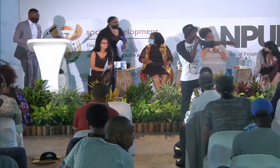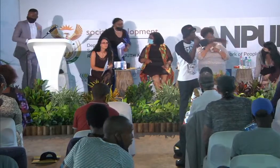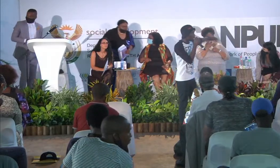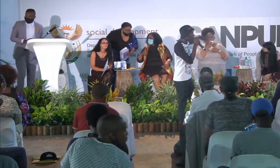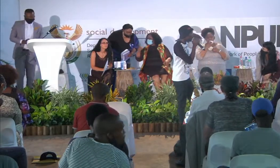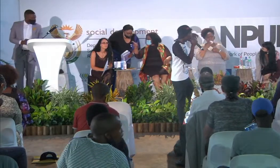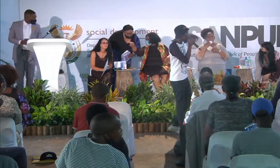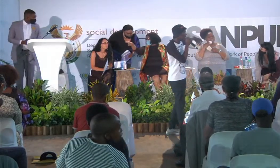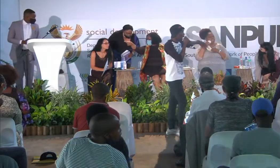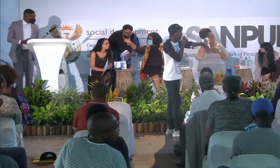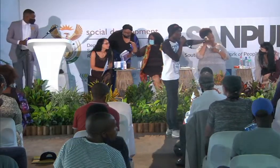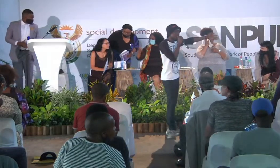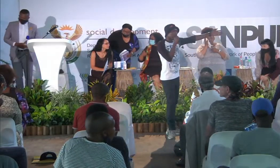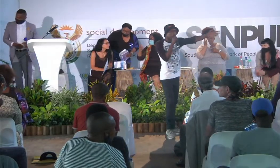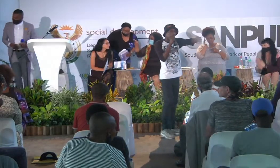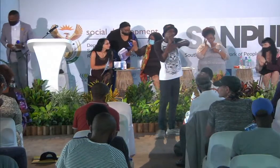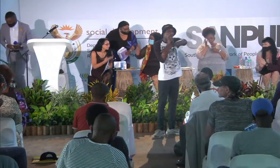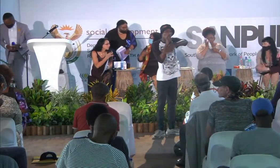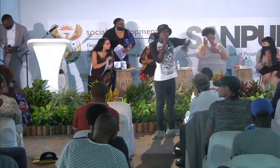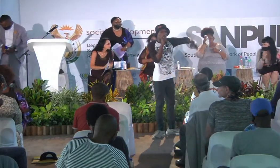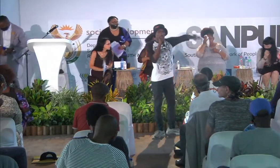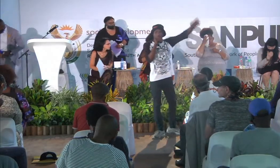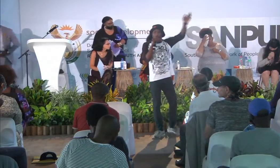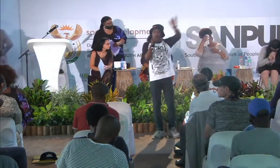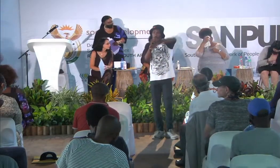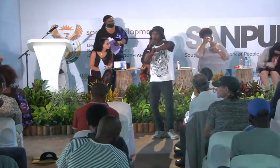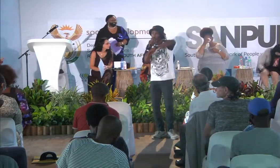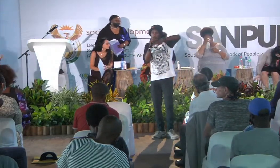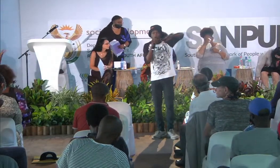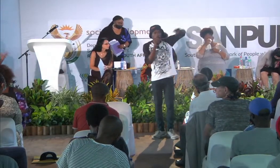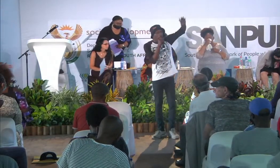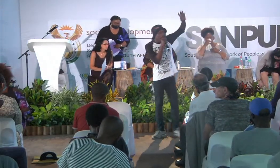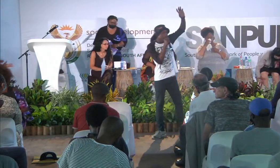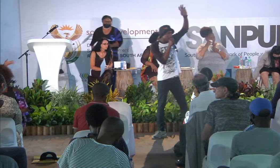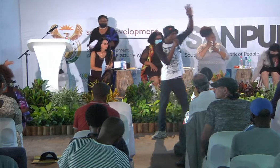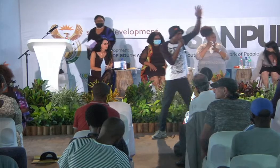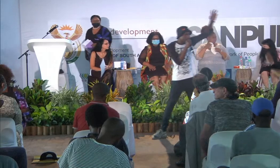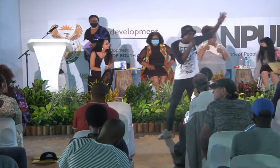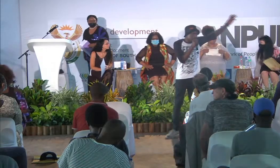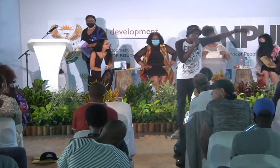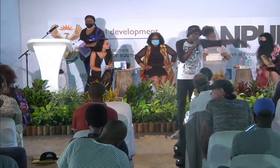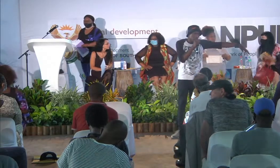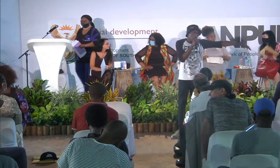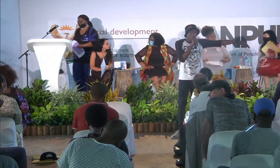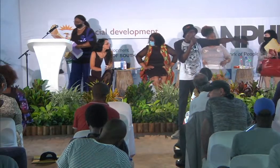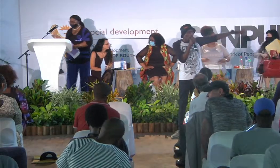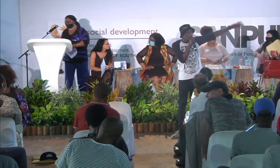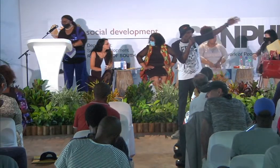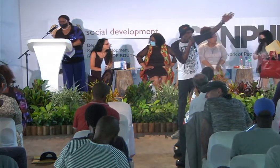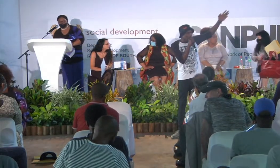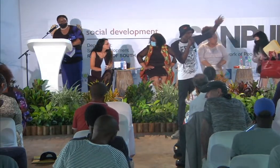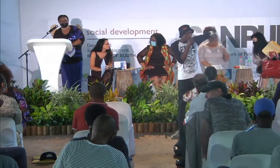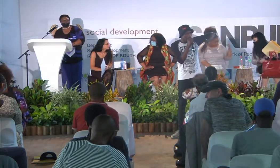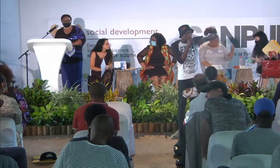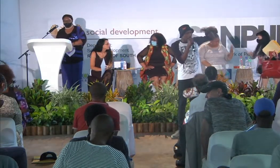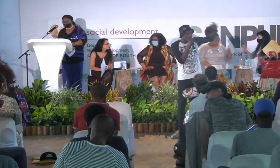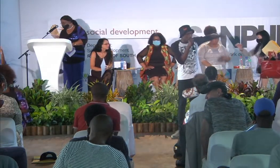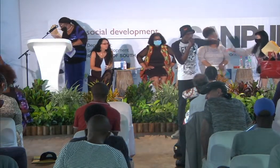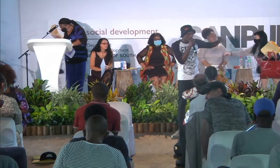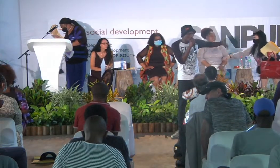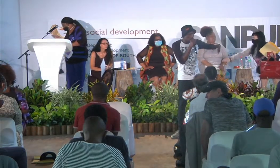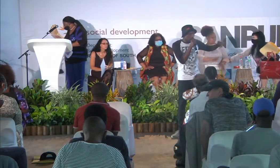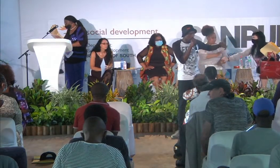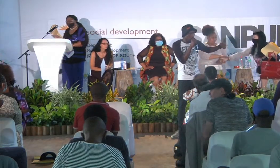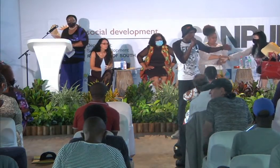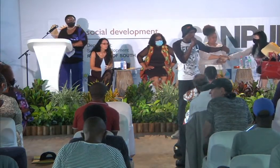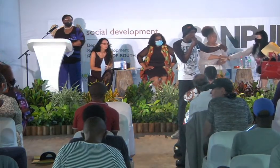alethe abantu abanjenganani abakwazi ukuthi basisase emgaqweni, basise emasayithini, bakwazi ukuthi basilethele izinto